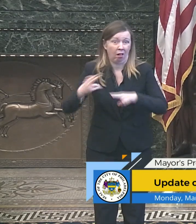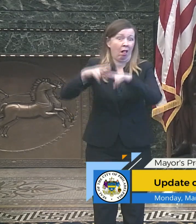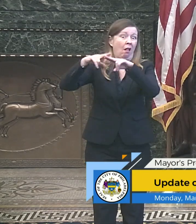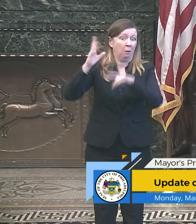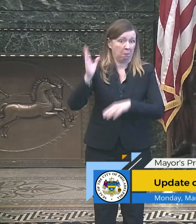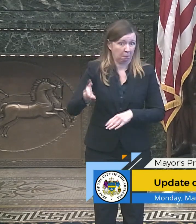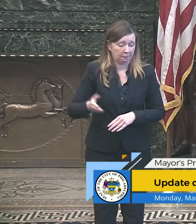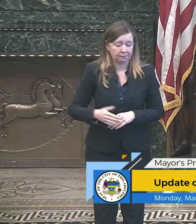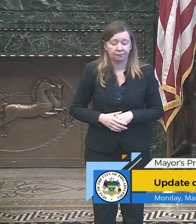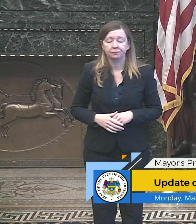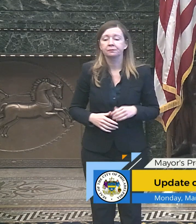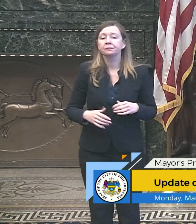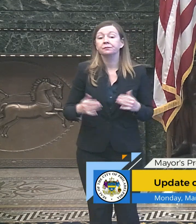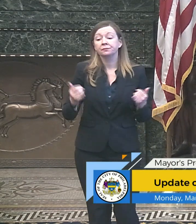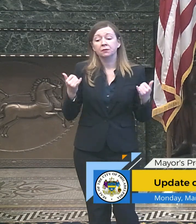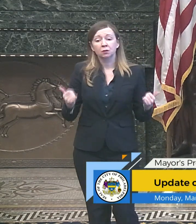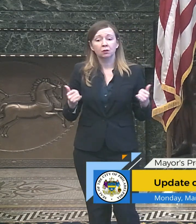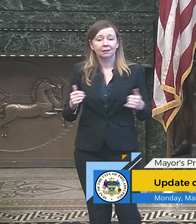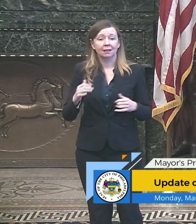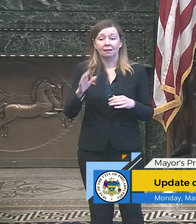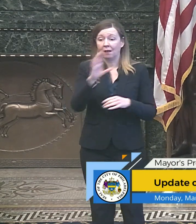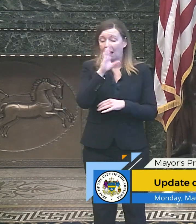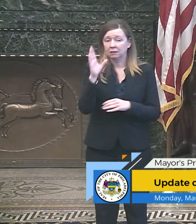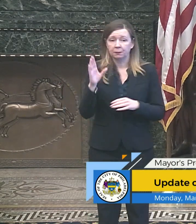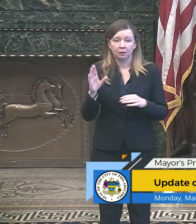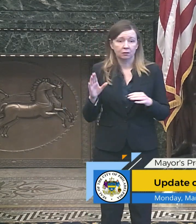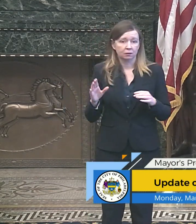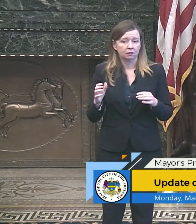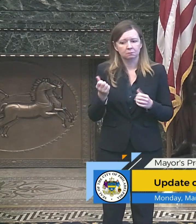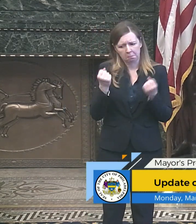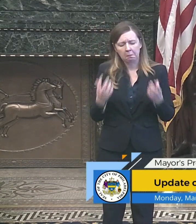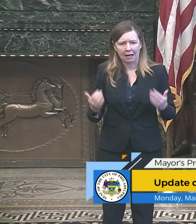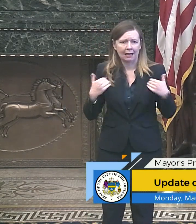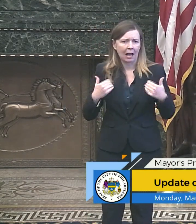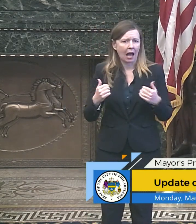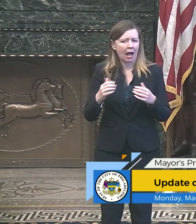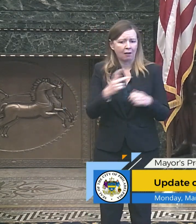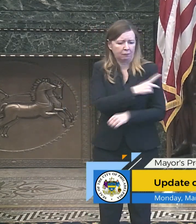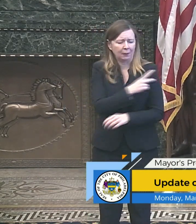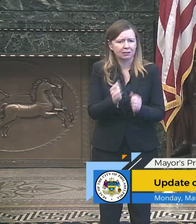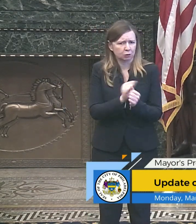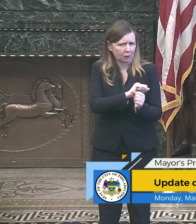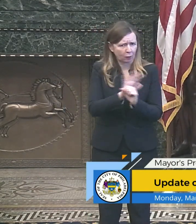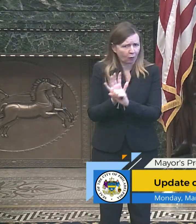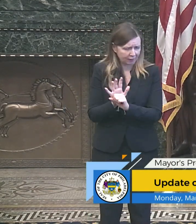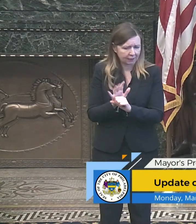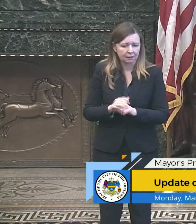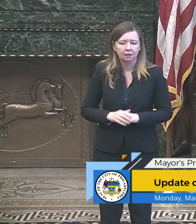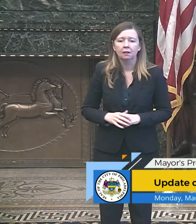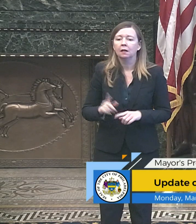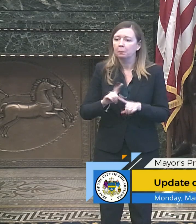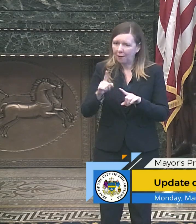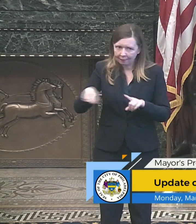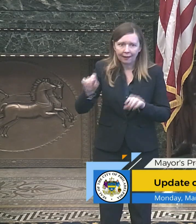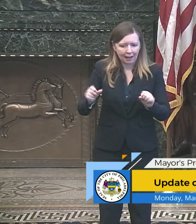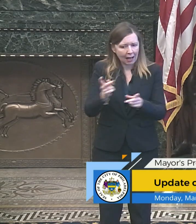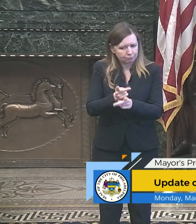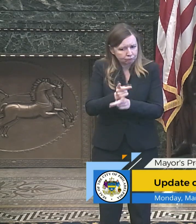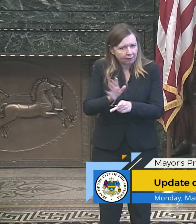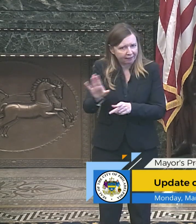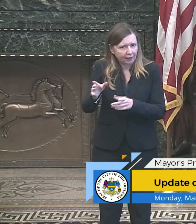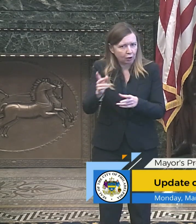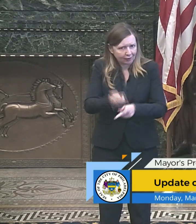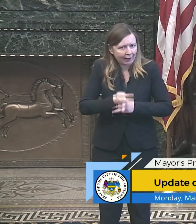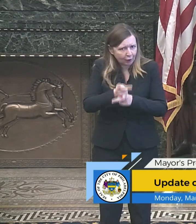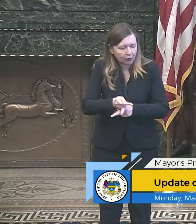hospital's current status, there are a number of hospitals that have patients with coronavirus in the hospital. They are able to manage their care. The number